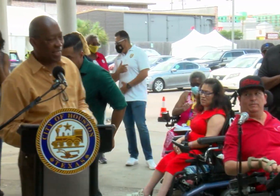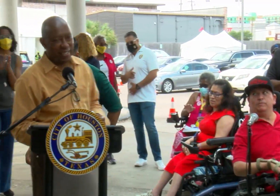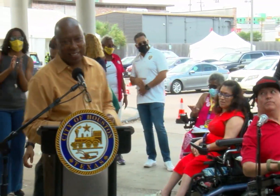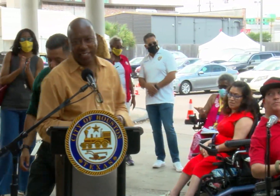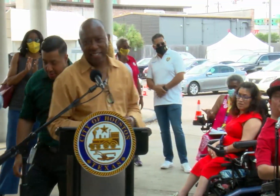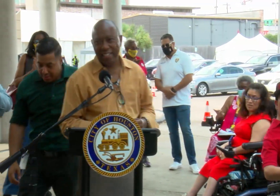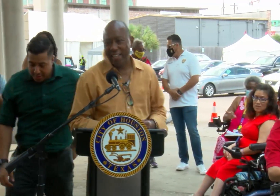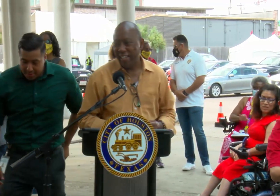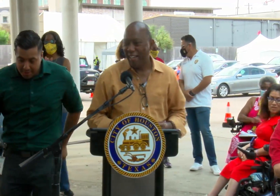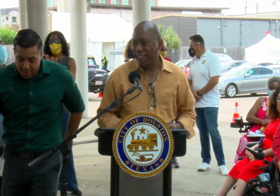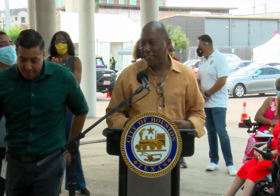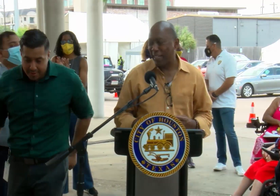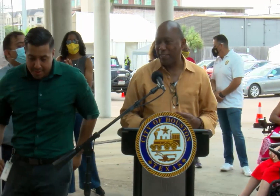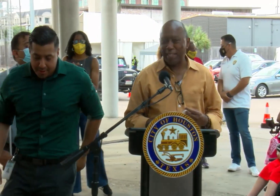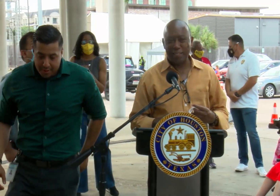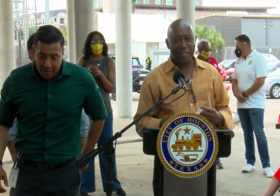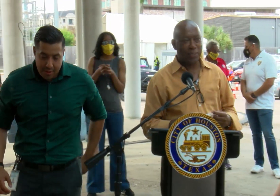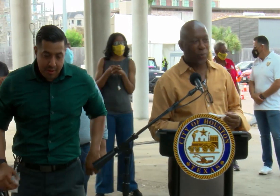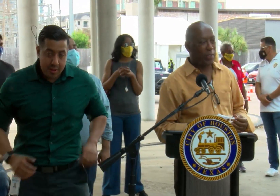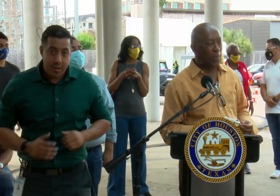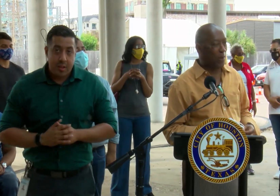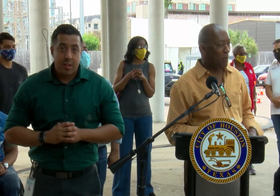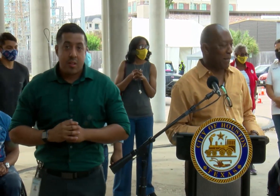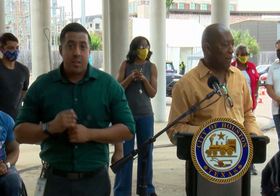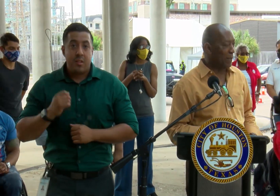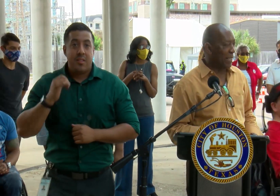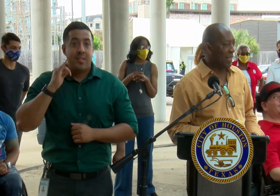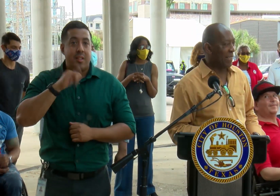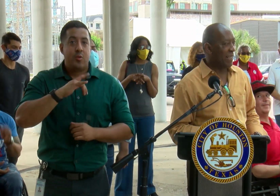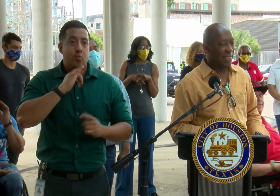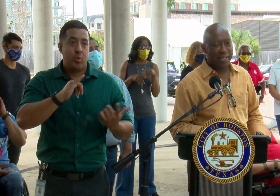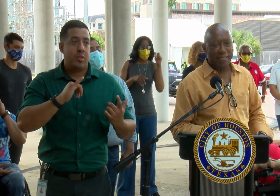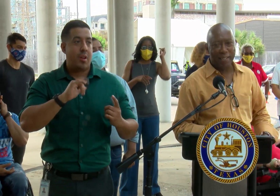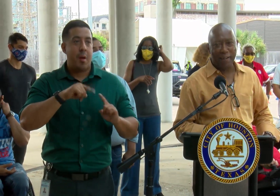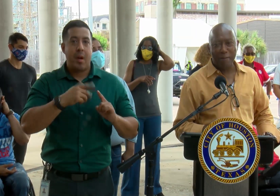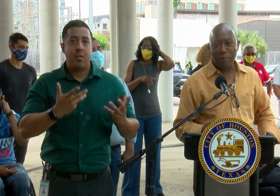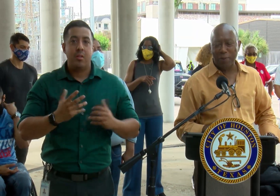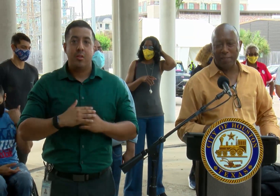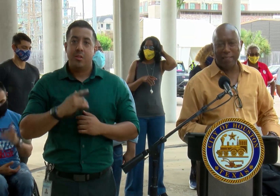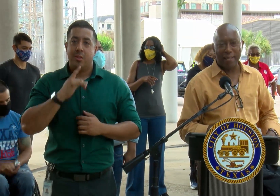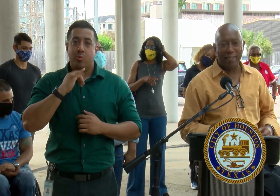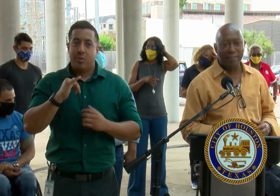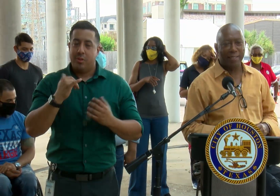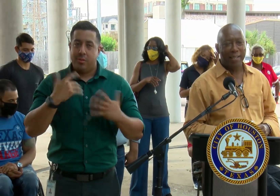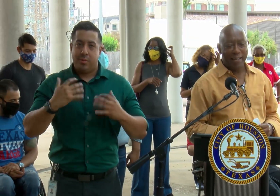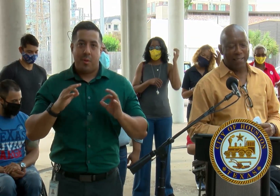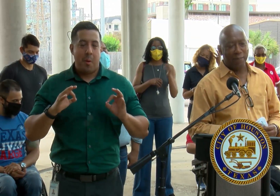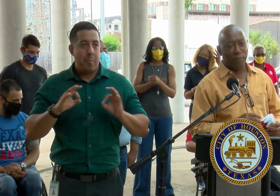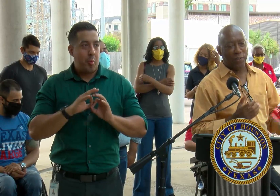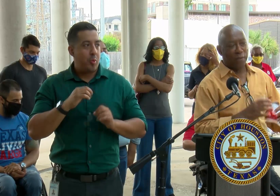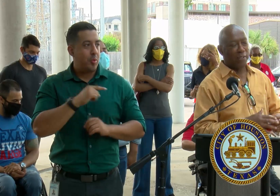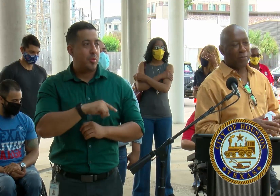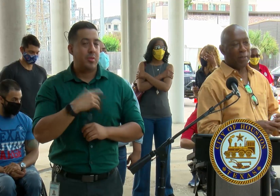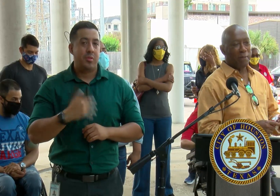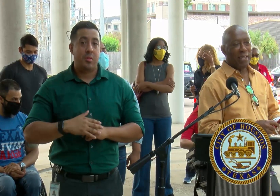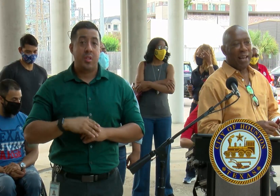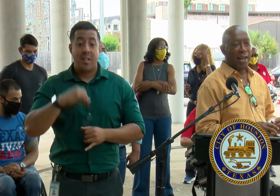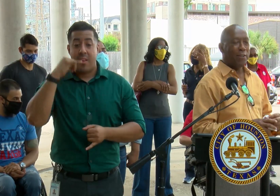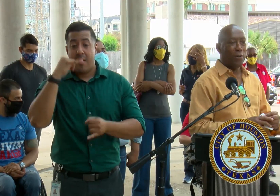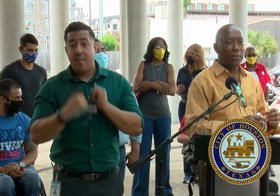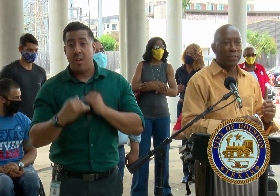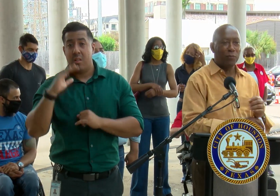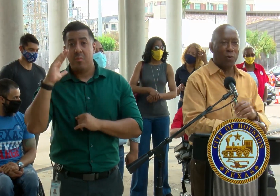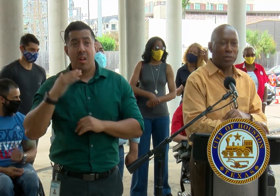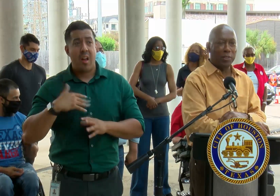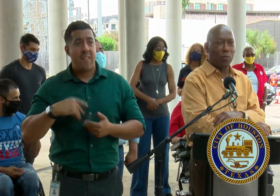Appreciate that. And look, that's what it's all about, and can't tell you how important that is. And then for the final speaker, I